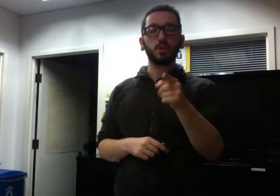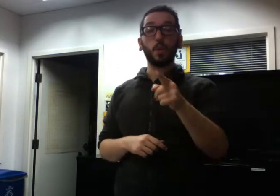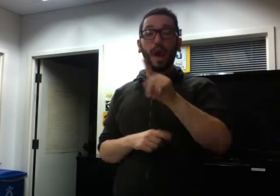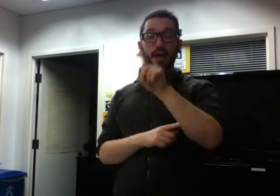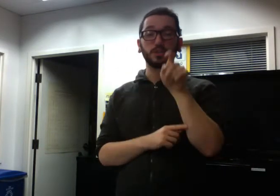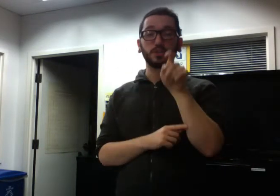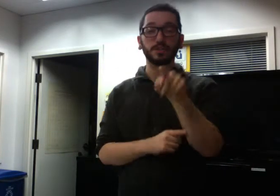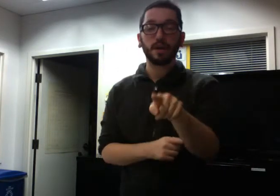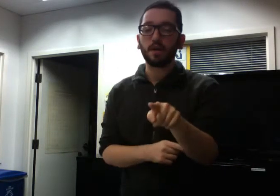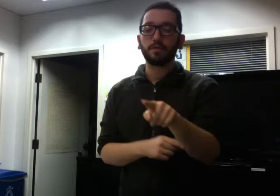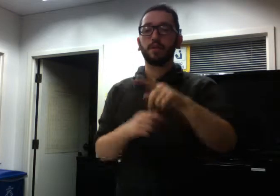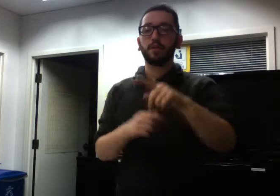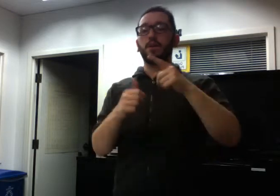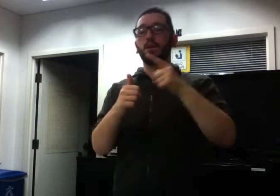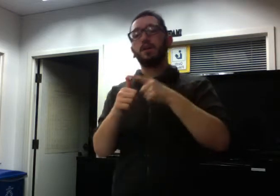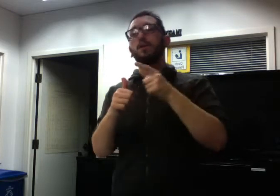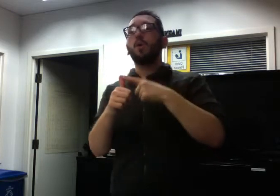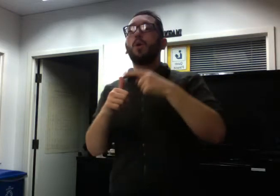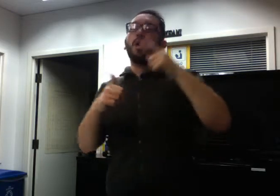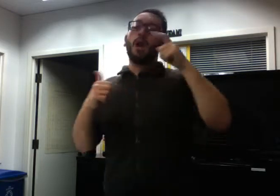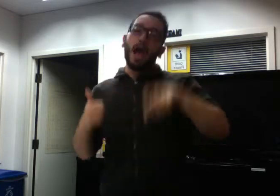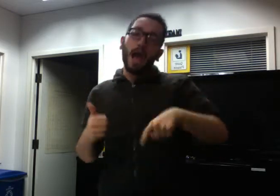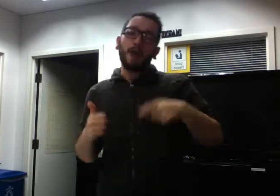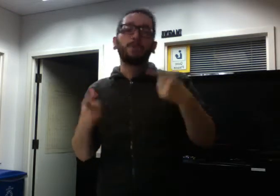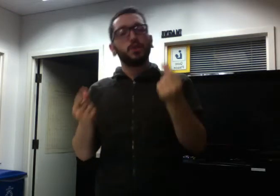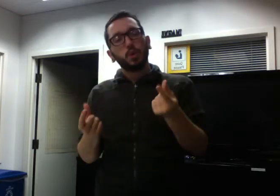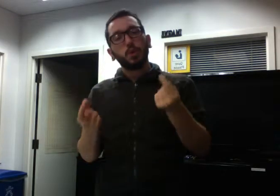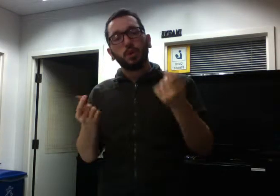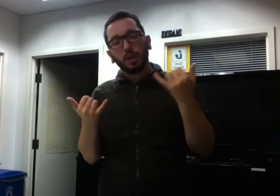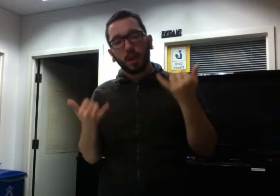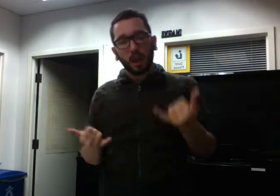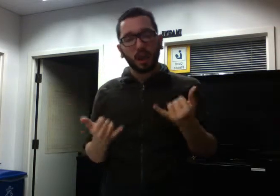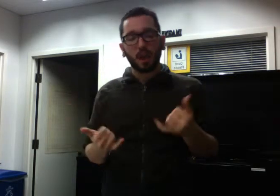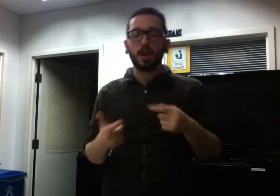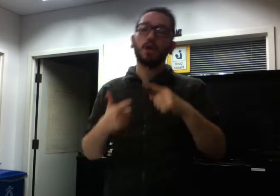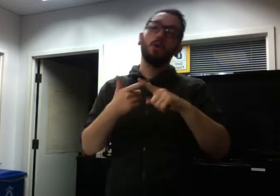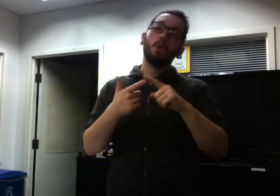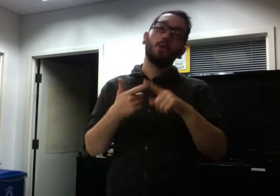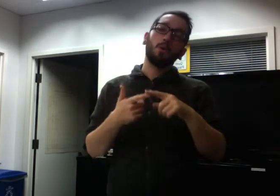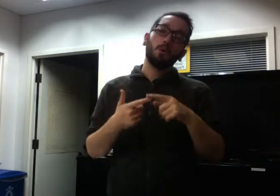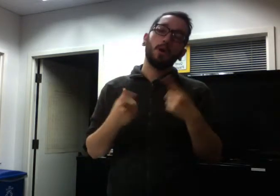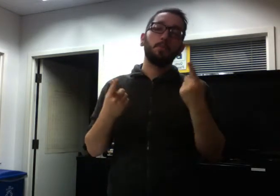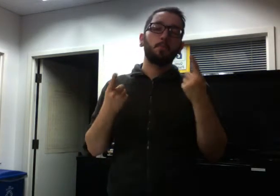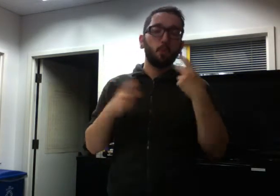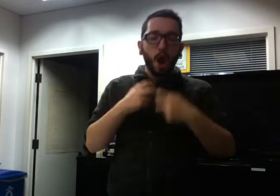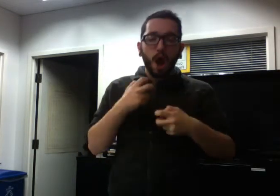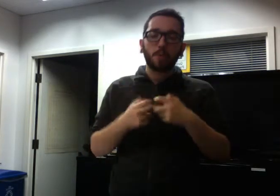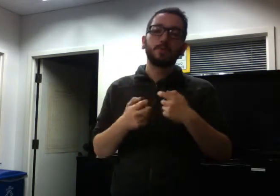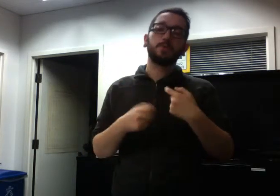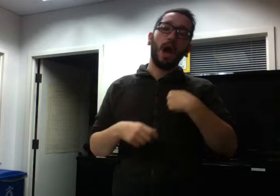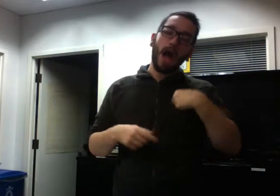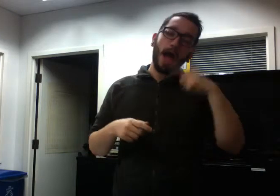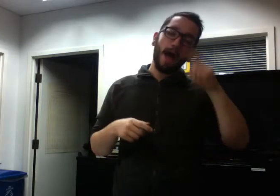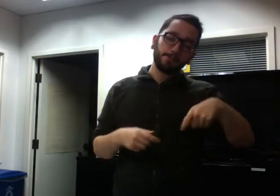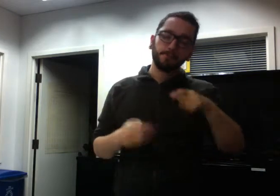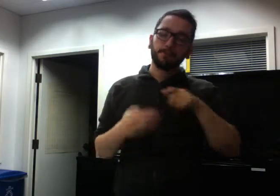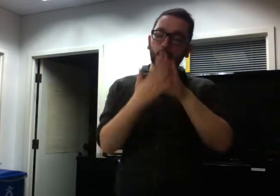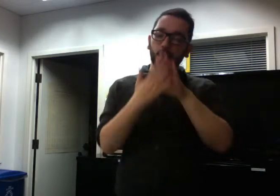this? What do I have to do today? What problems am I going to have to face? What's going to happen if